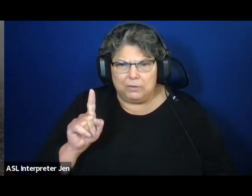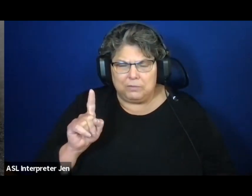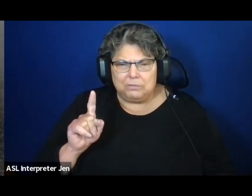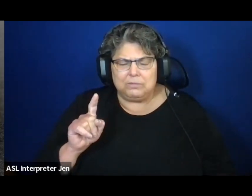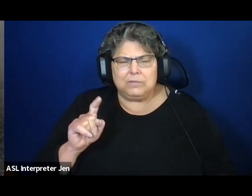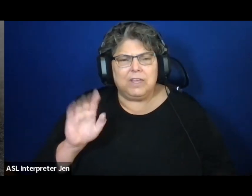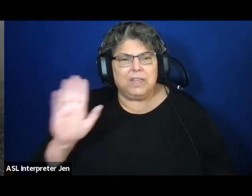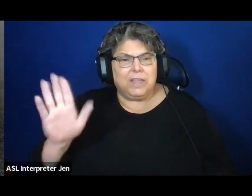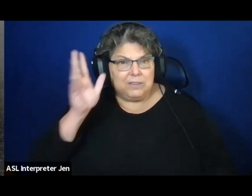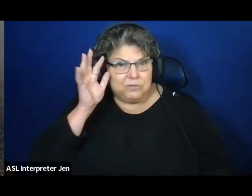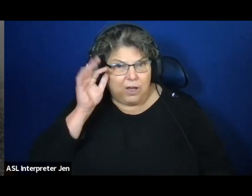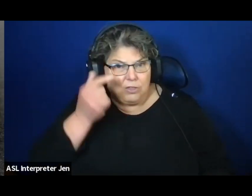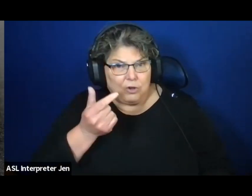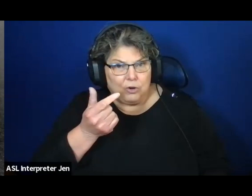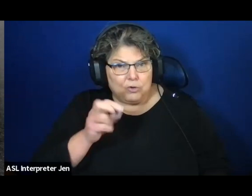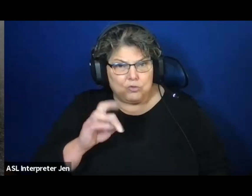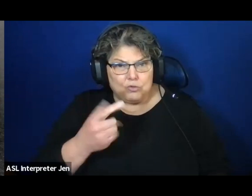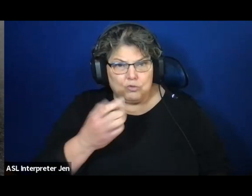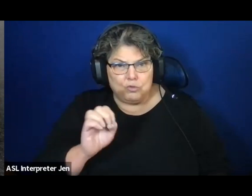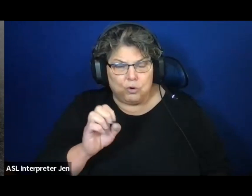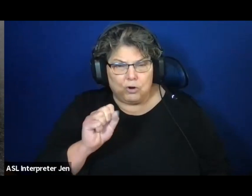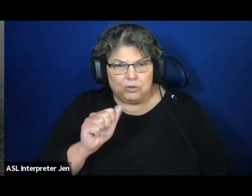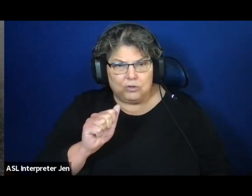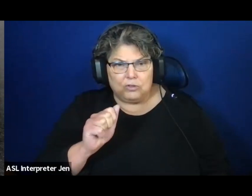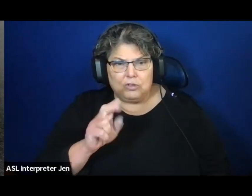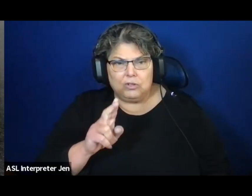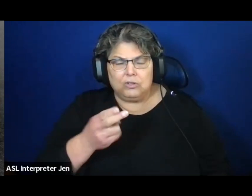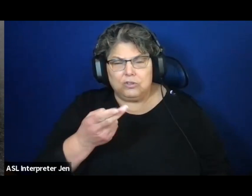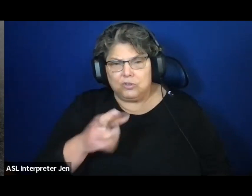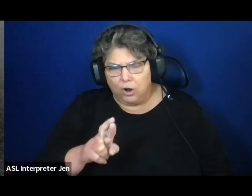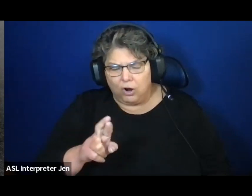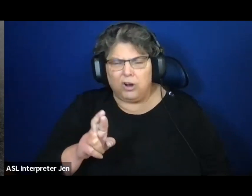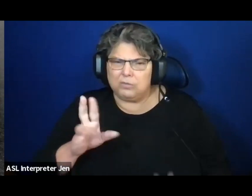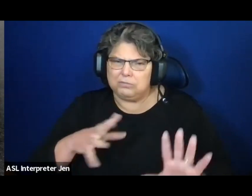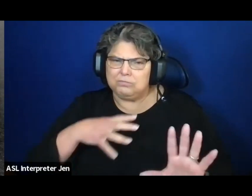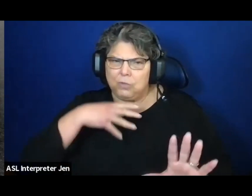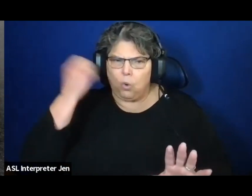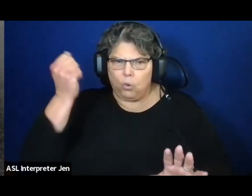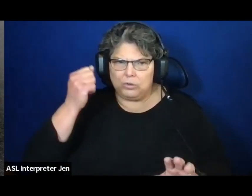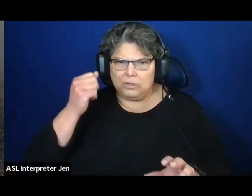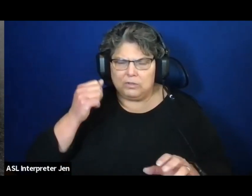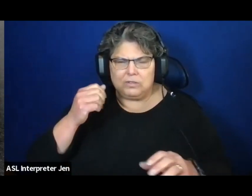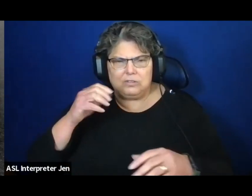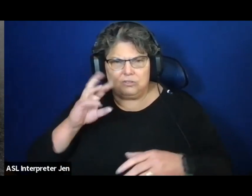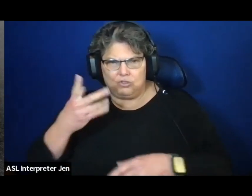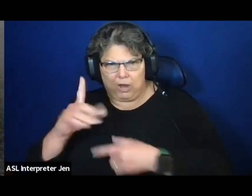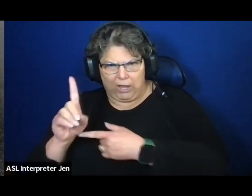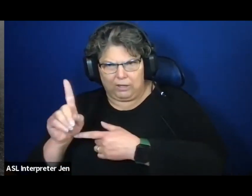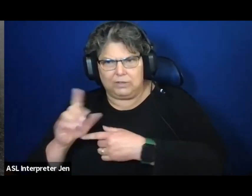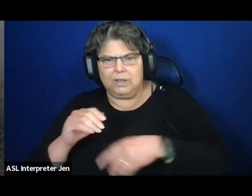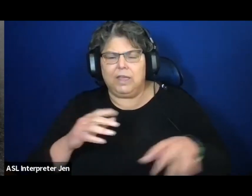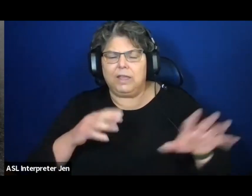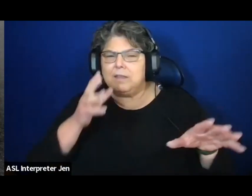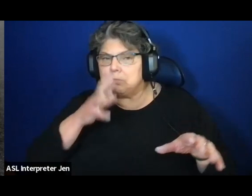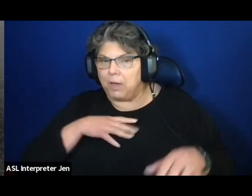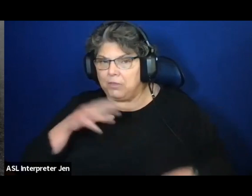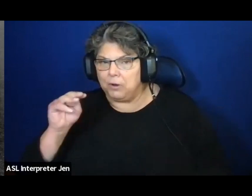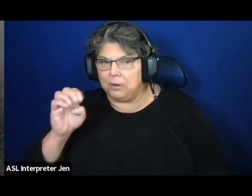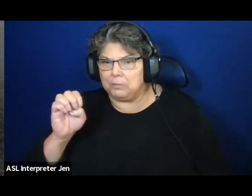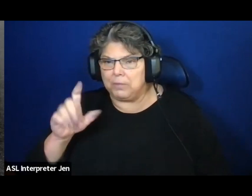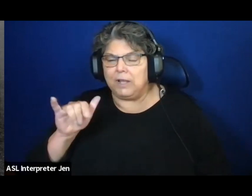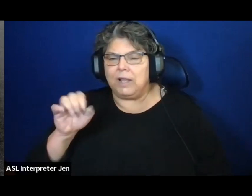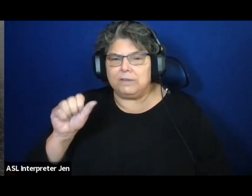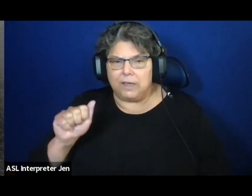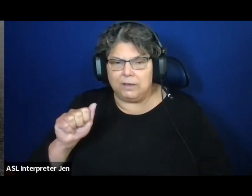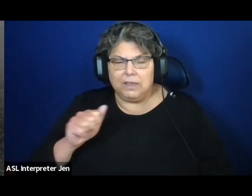Sarr, which you see here on the right, and Melissa Sellu, his beautiful mother, on the far right. His father was an